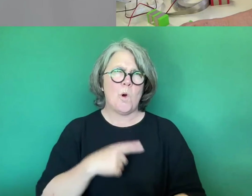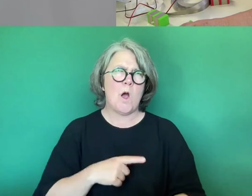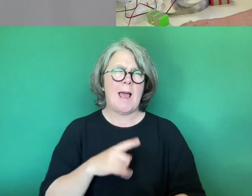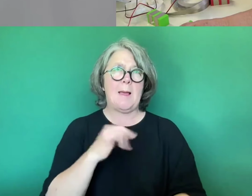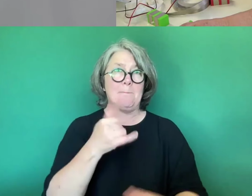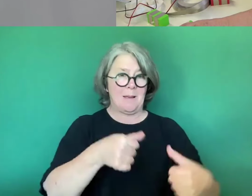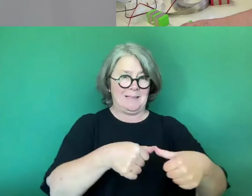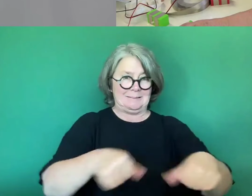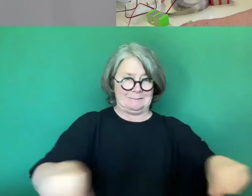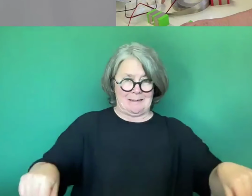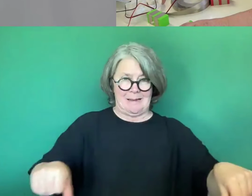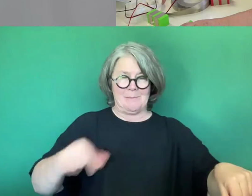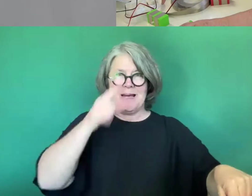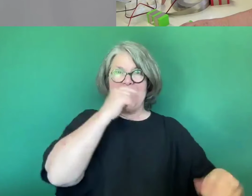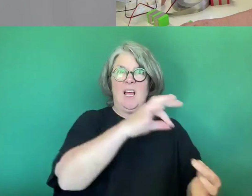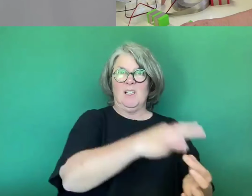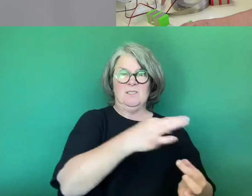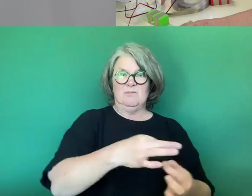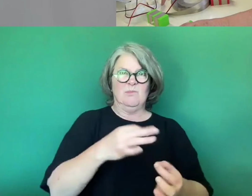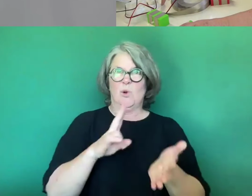tape with normal thread